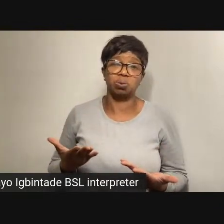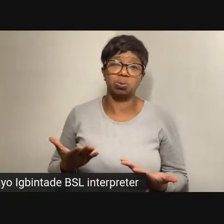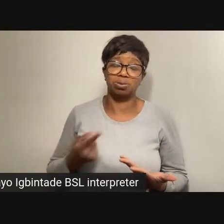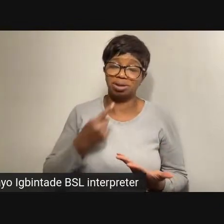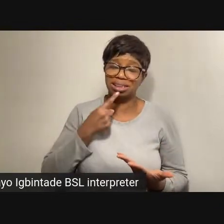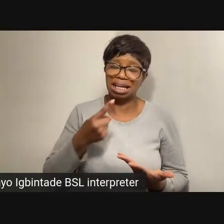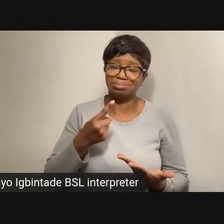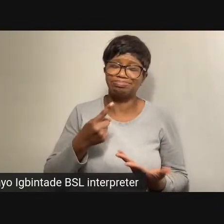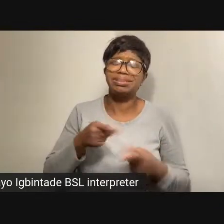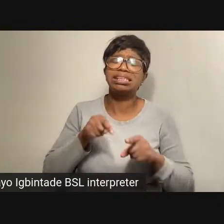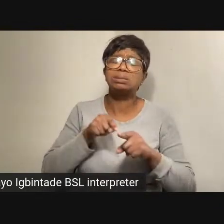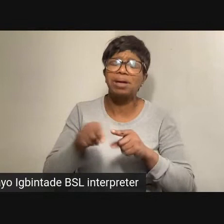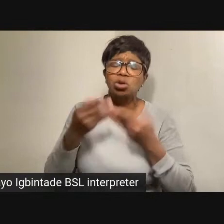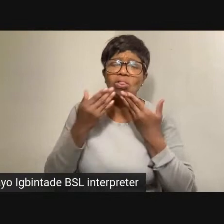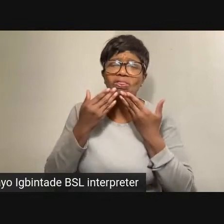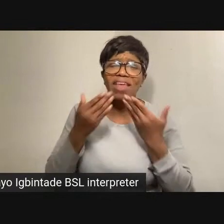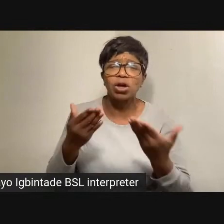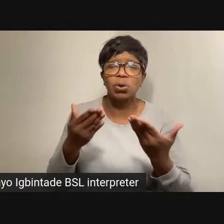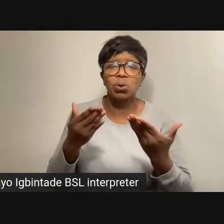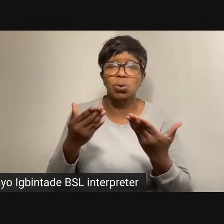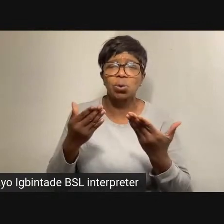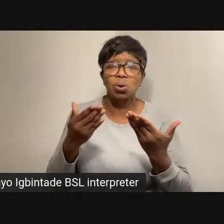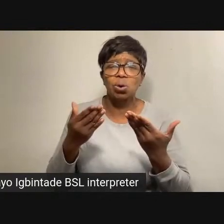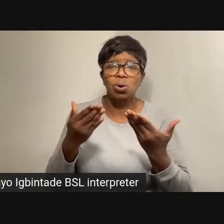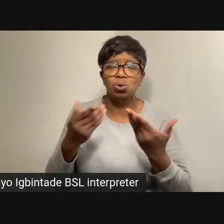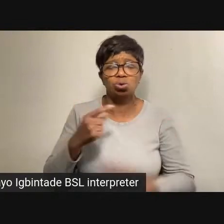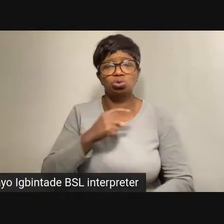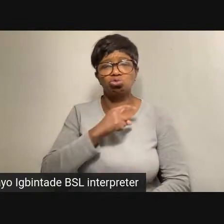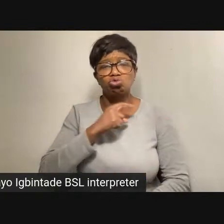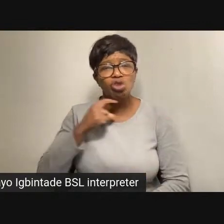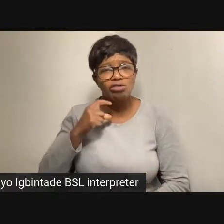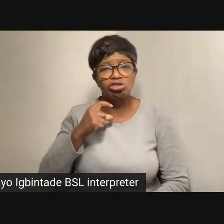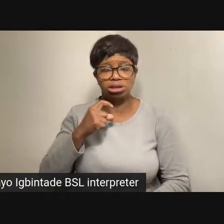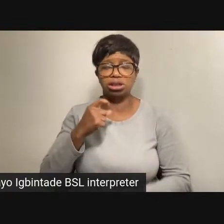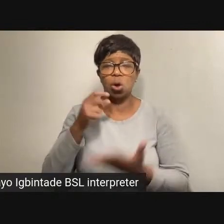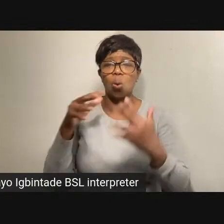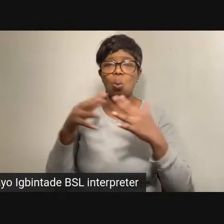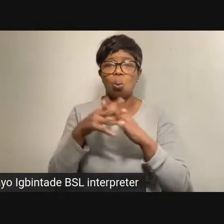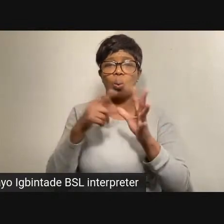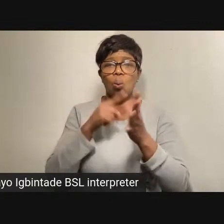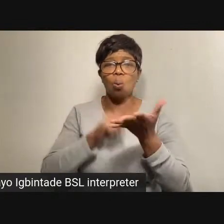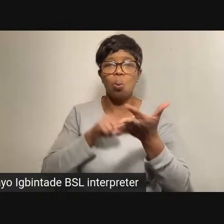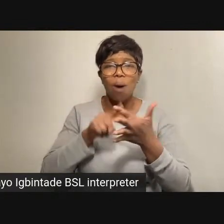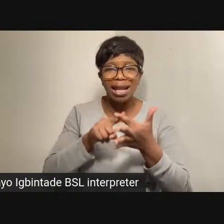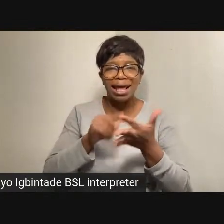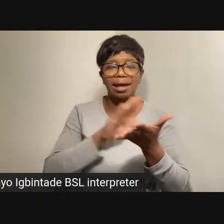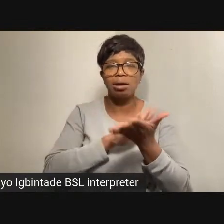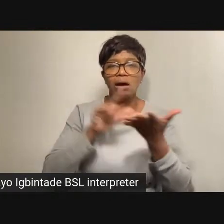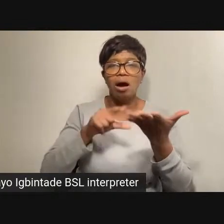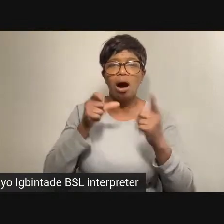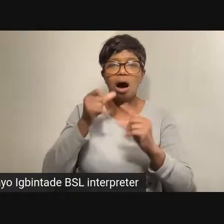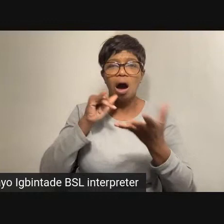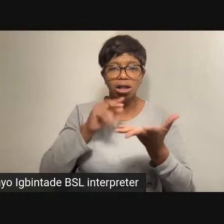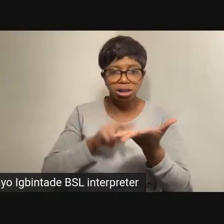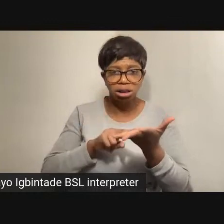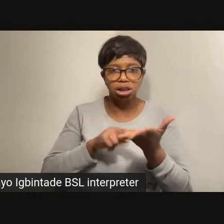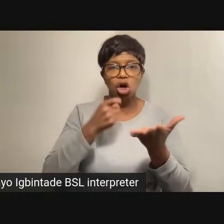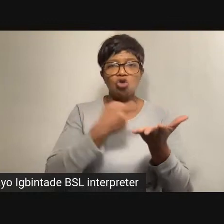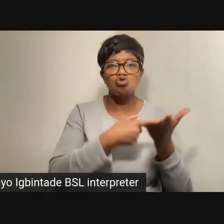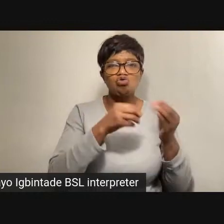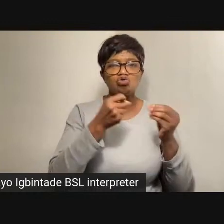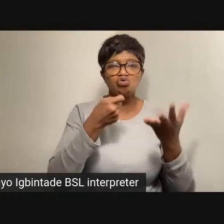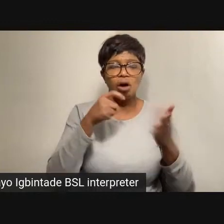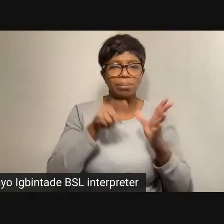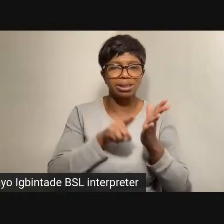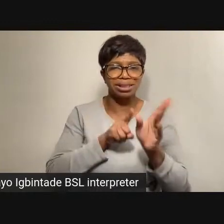a special thanks to the Reverend Wale Hudson Roberts. Year in and year out, Wale